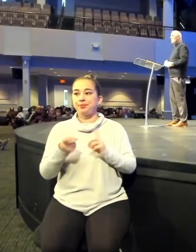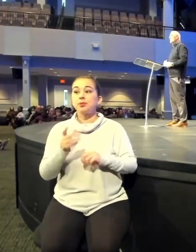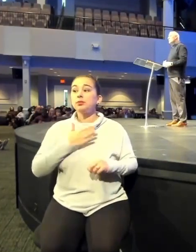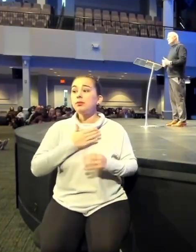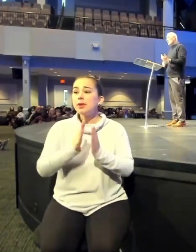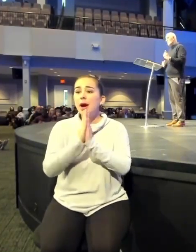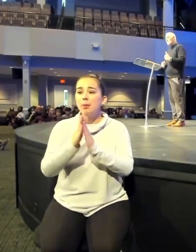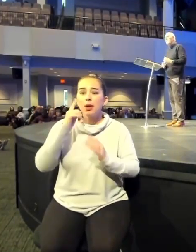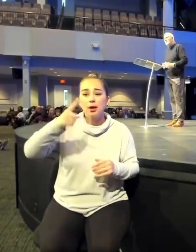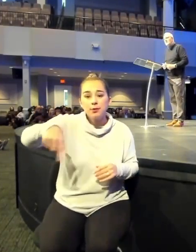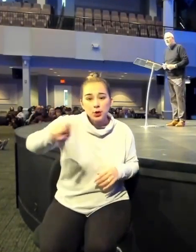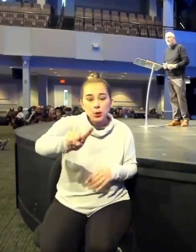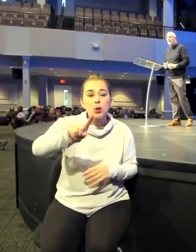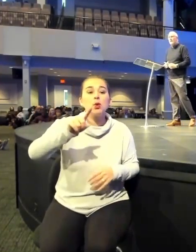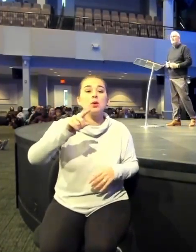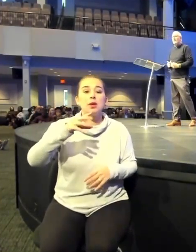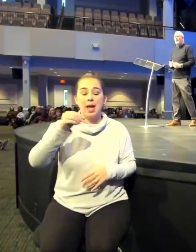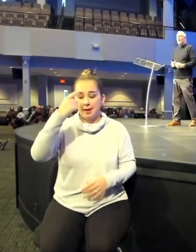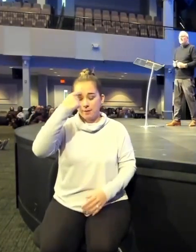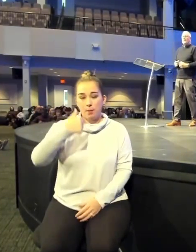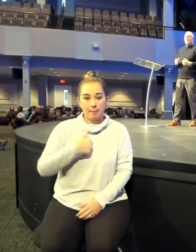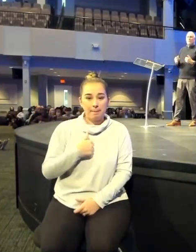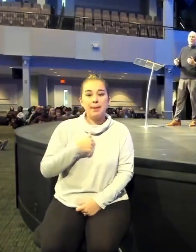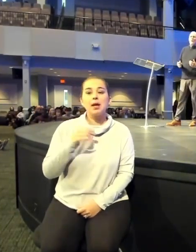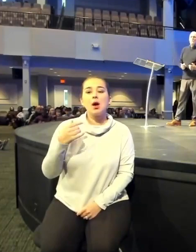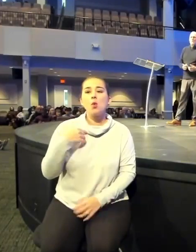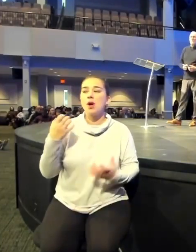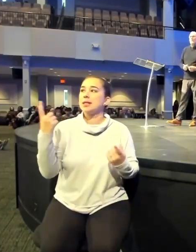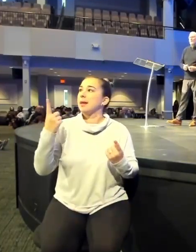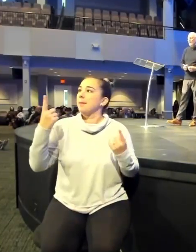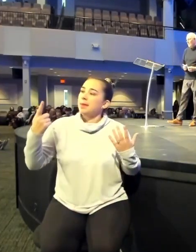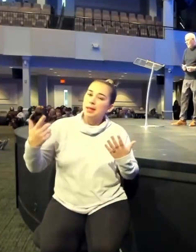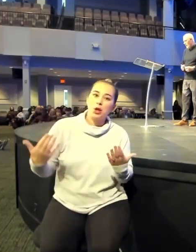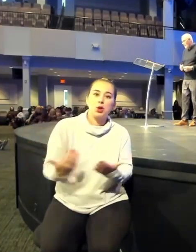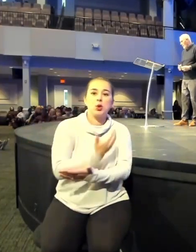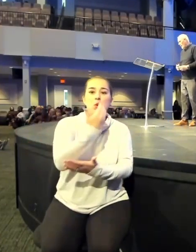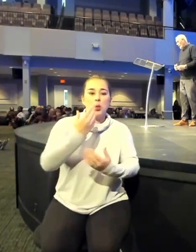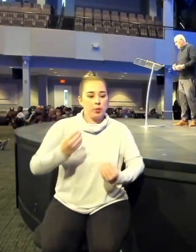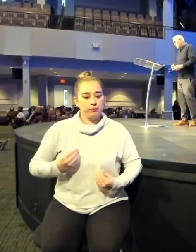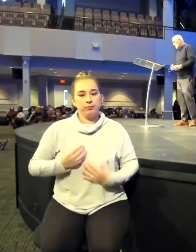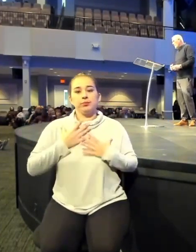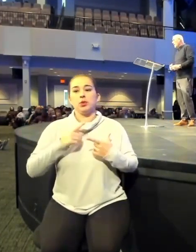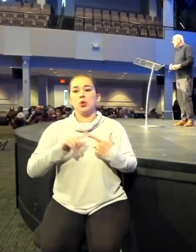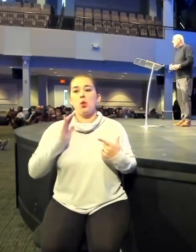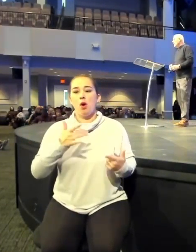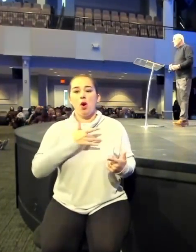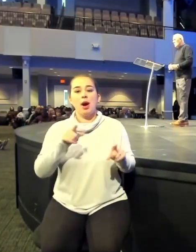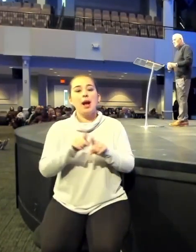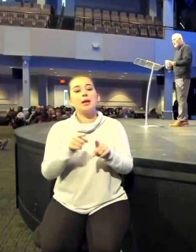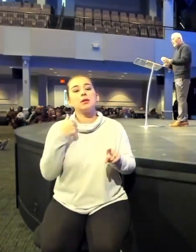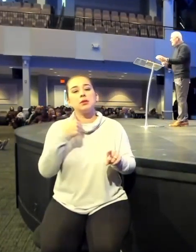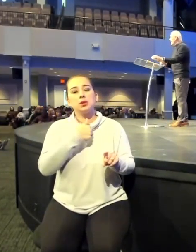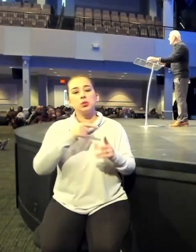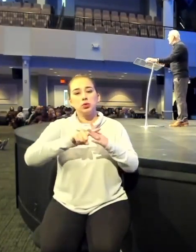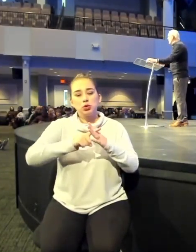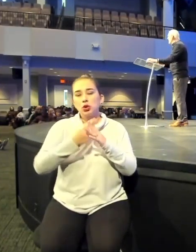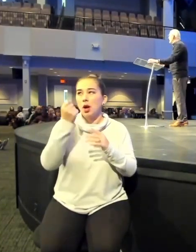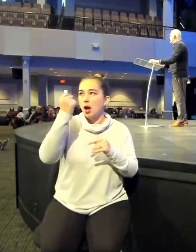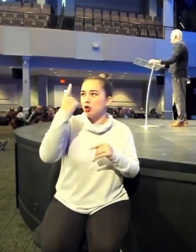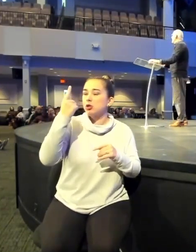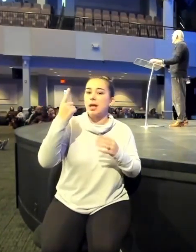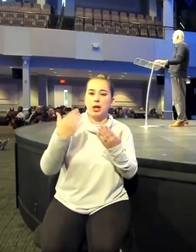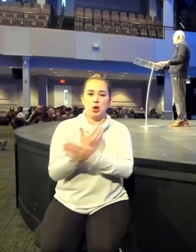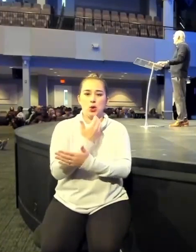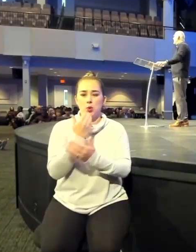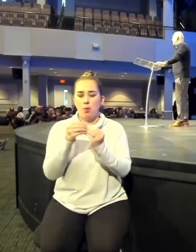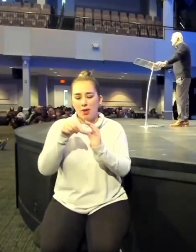prayer for you as well as for my own self today is that something fresh and something new will come to our hearts as we begin to understand at a new level,